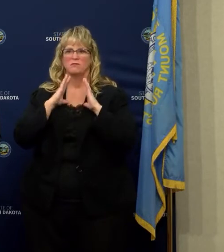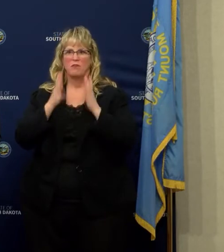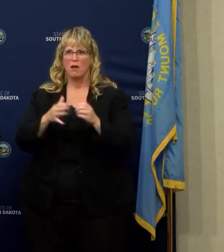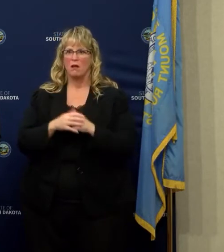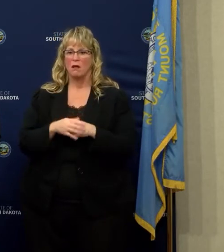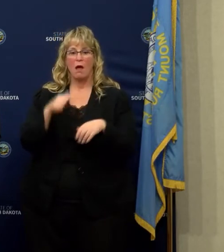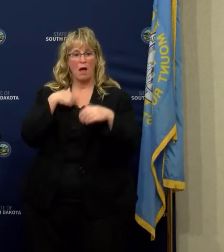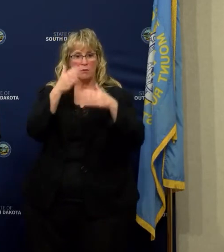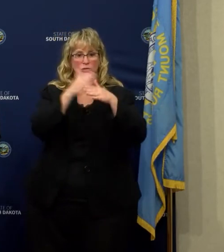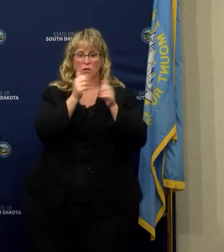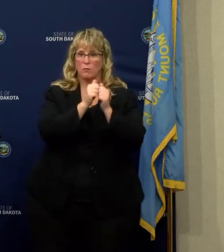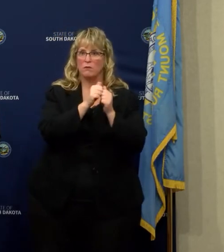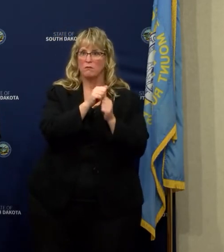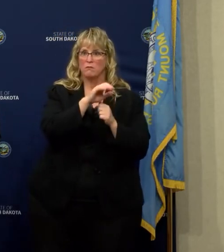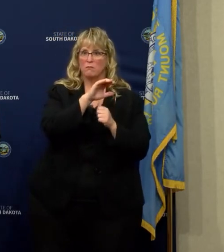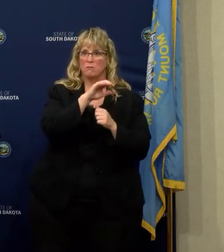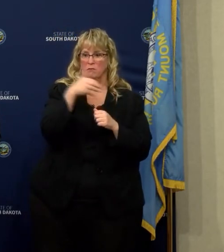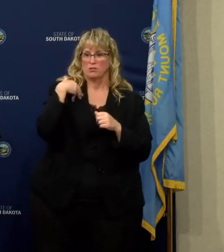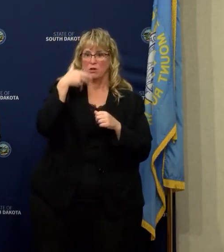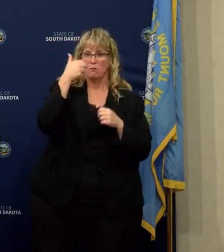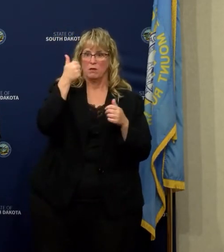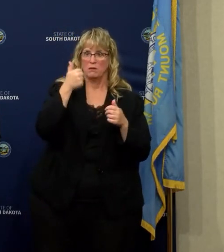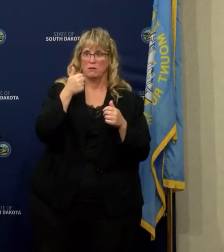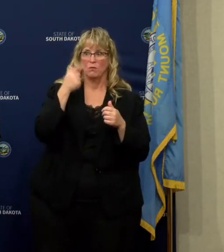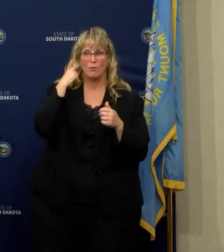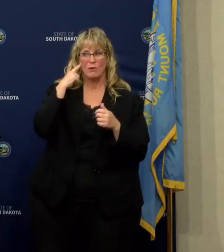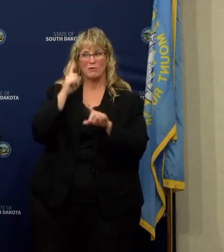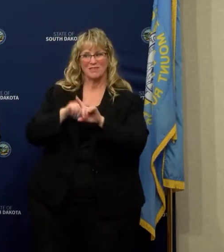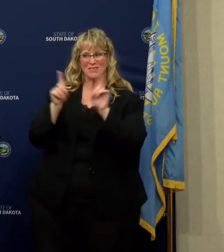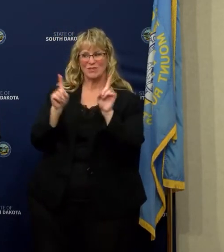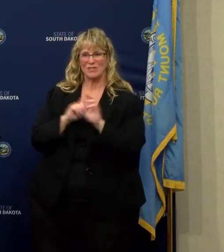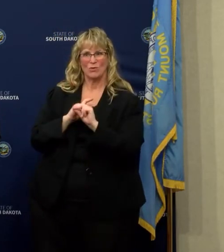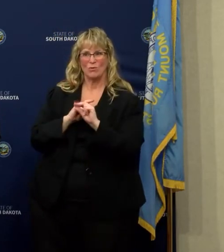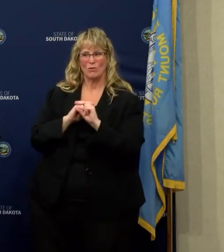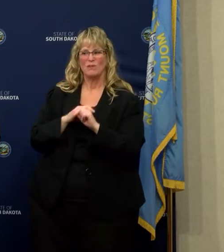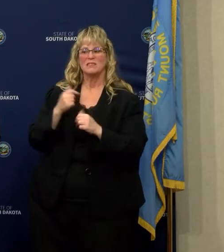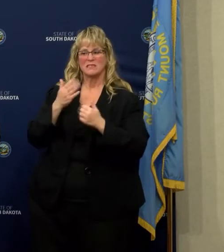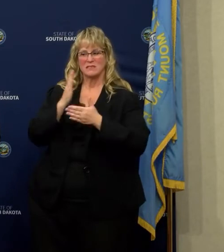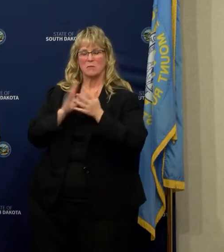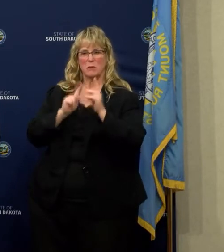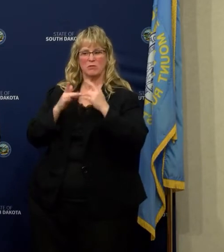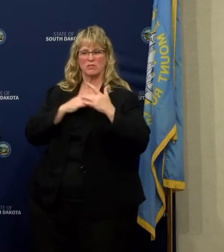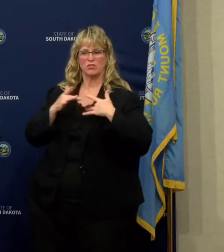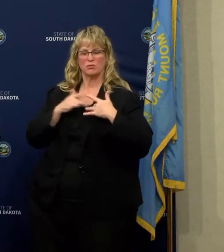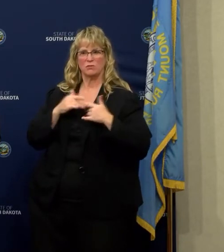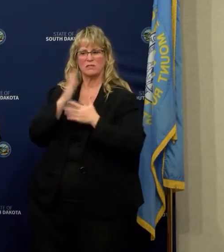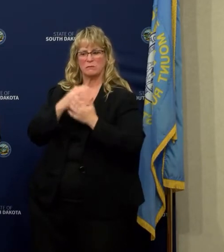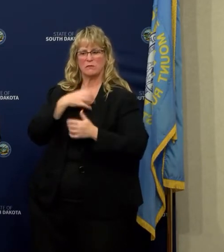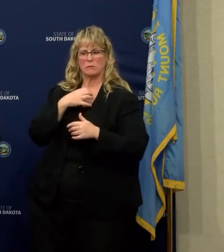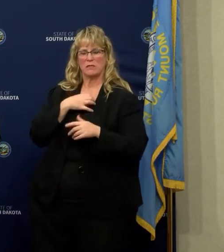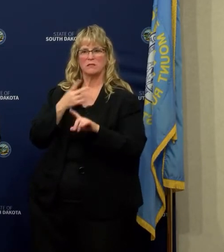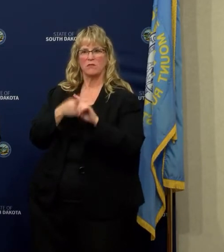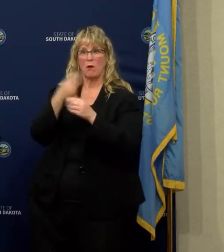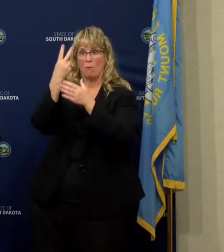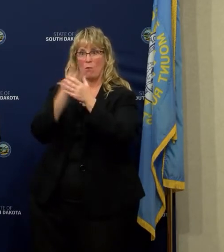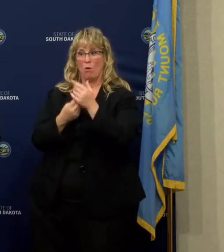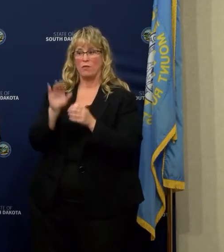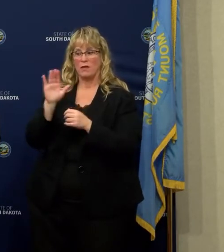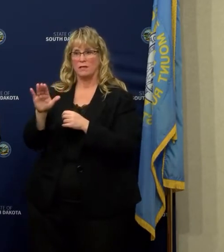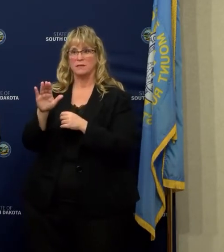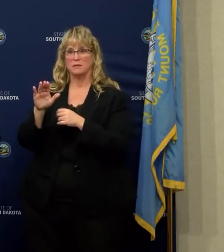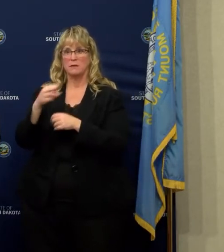share with the chairman that we were hearing different and that there were some concerns and some complaints from both his